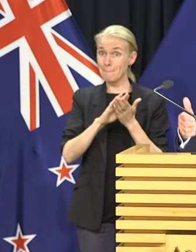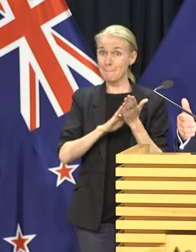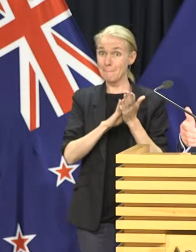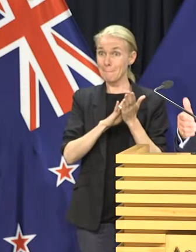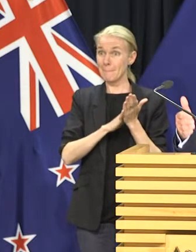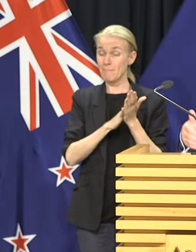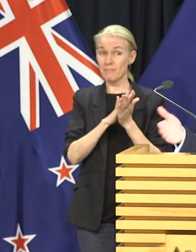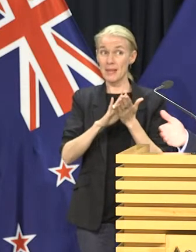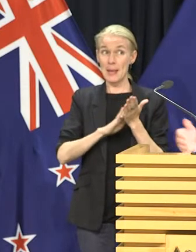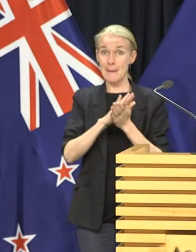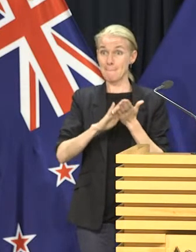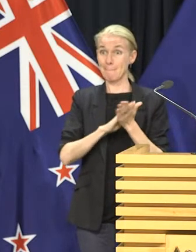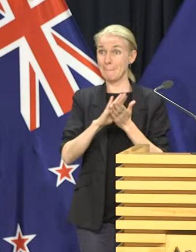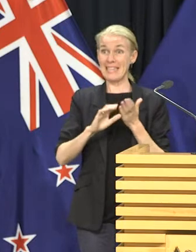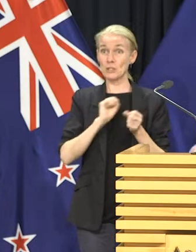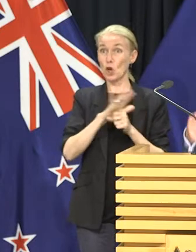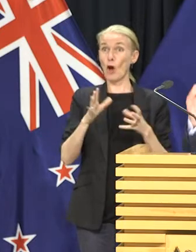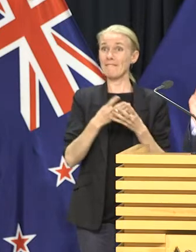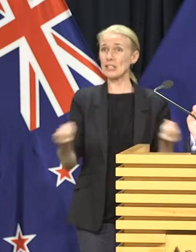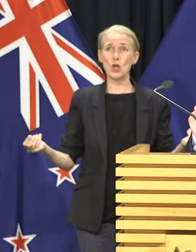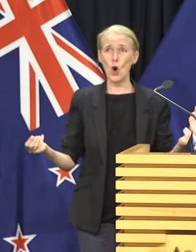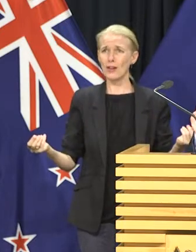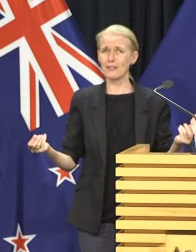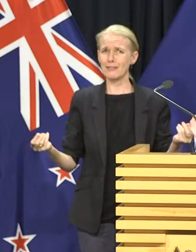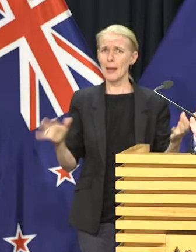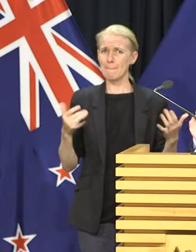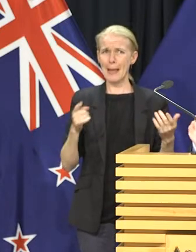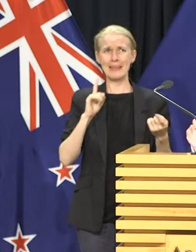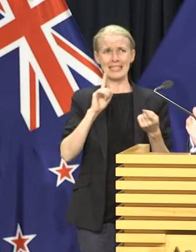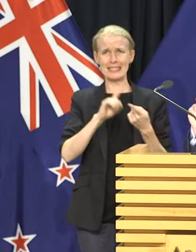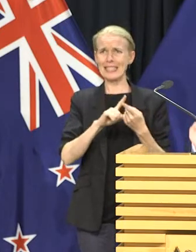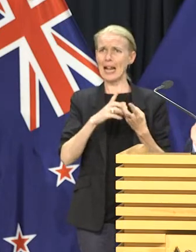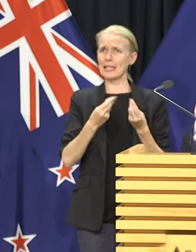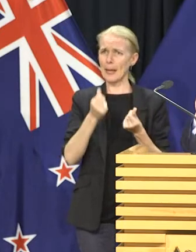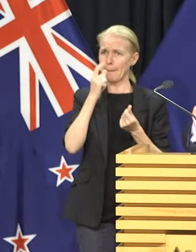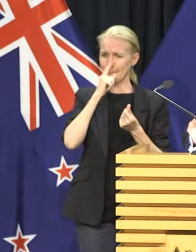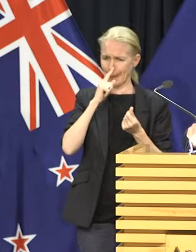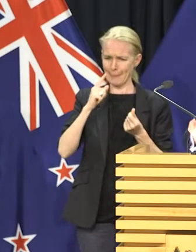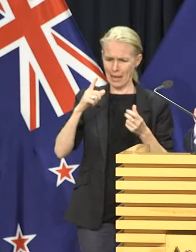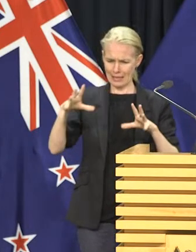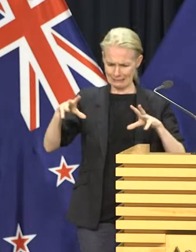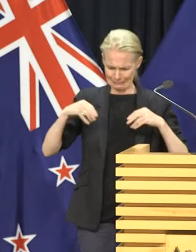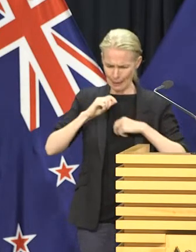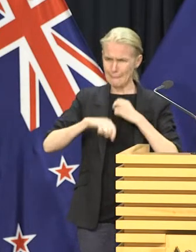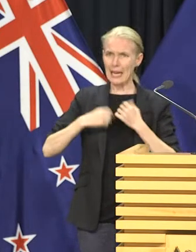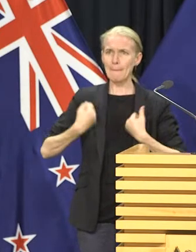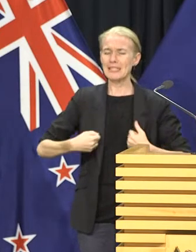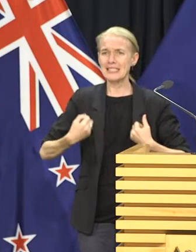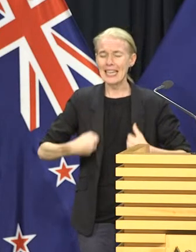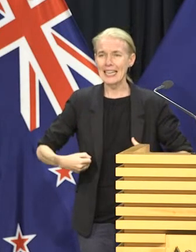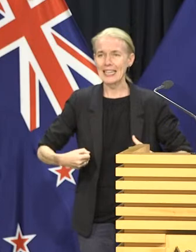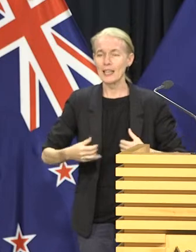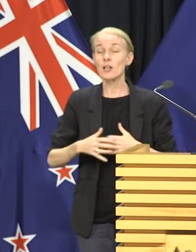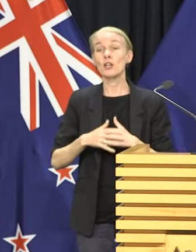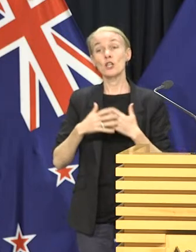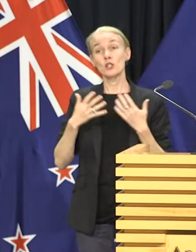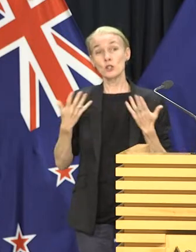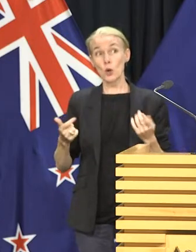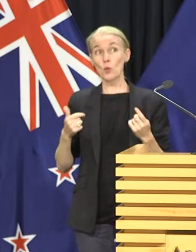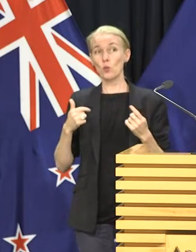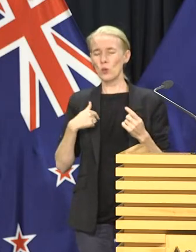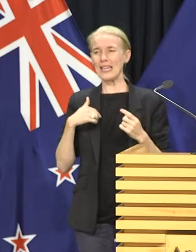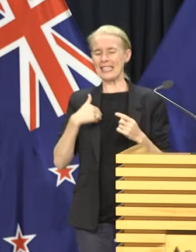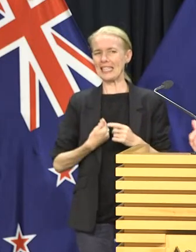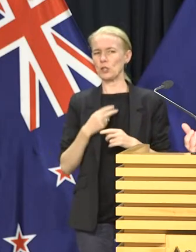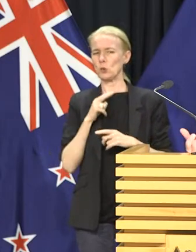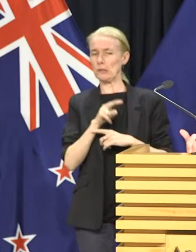immunity on everybody. So what we're most interested in, of course, is what's the likelihood that person travelling to New Zealand is infected